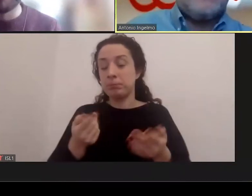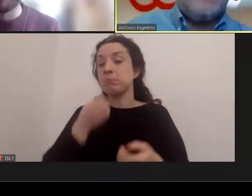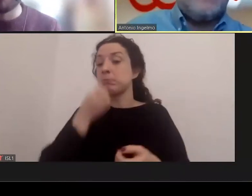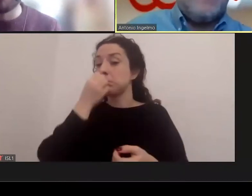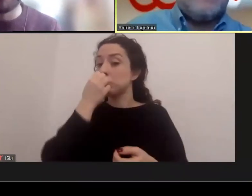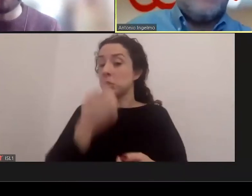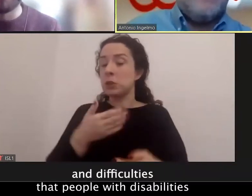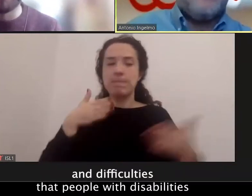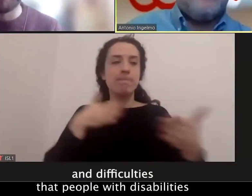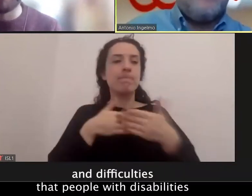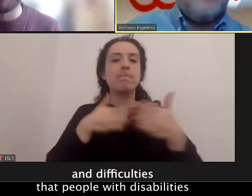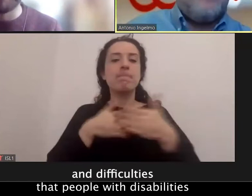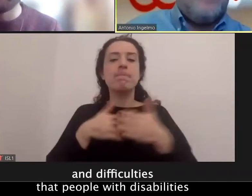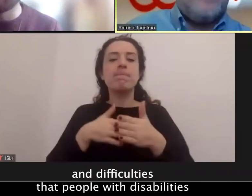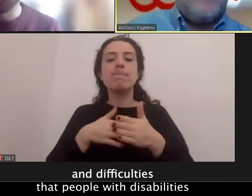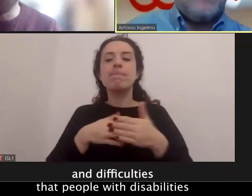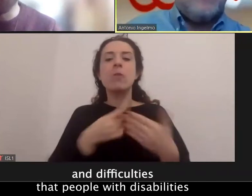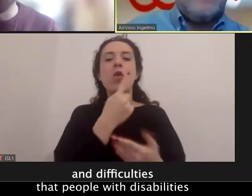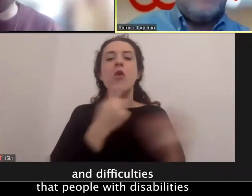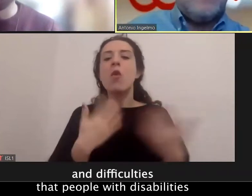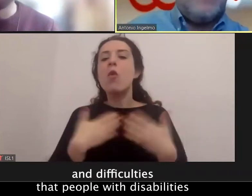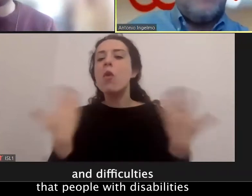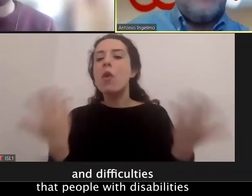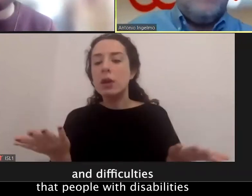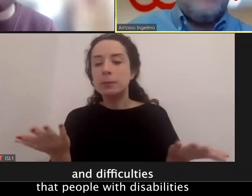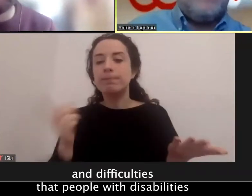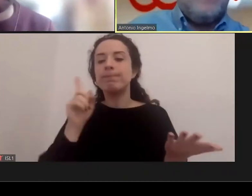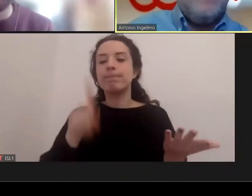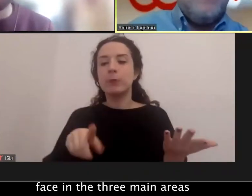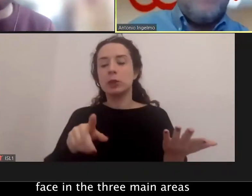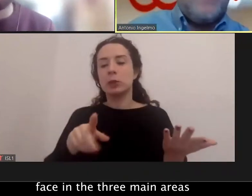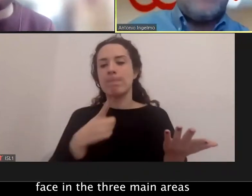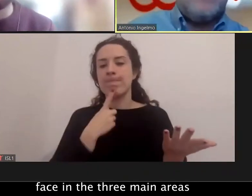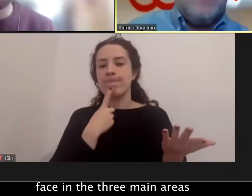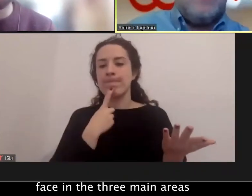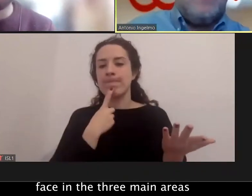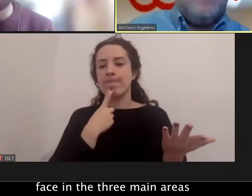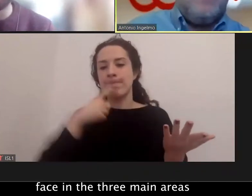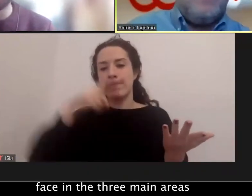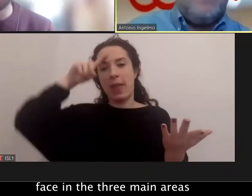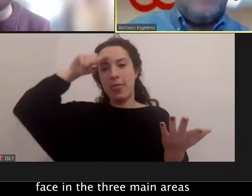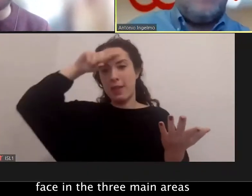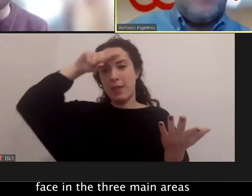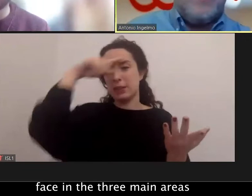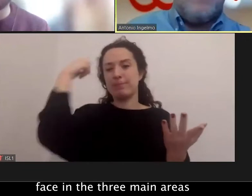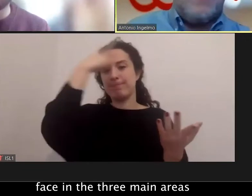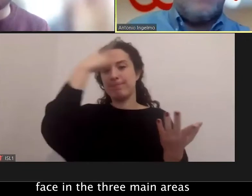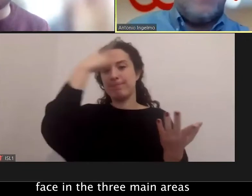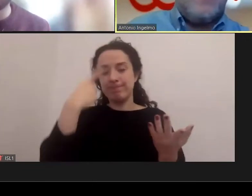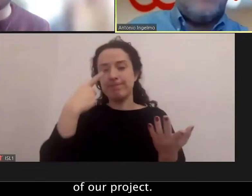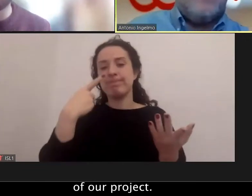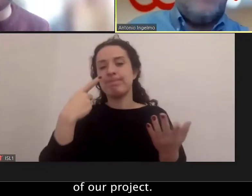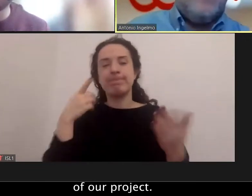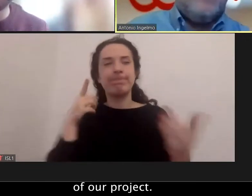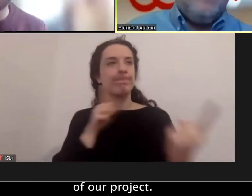barriers and difficulty that people with disability faces in the three main